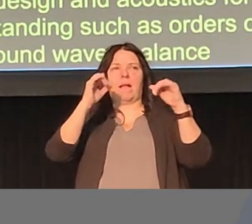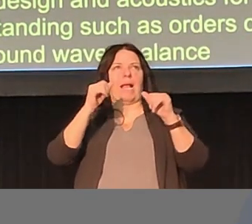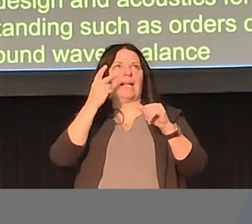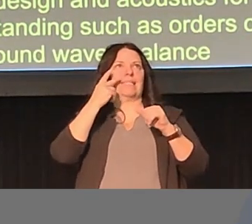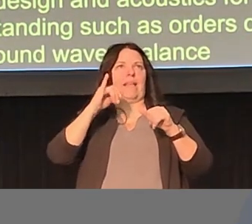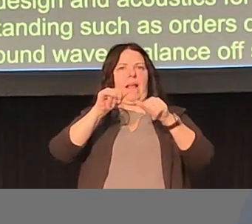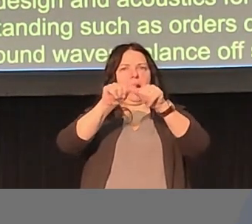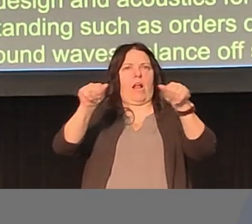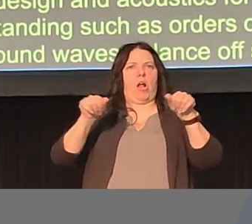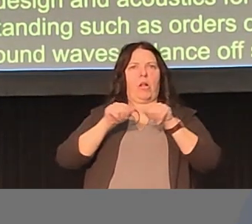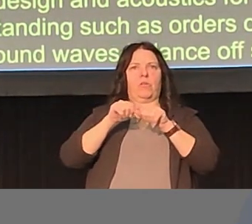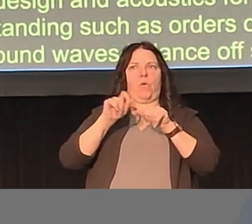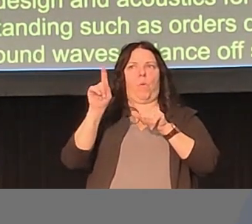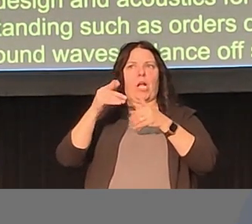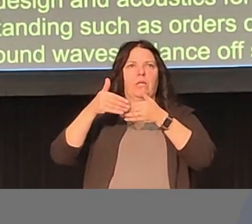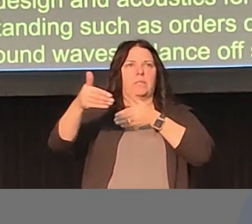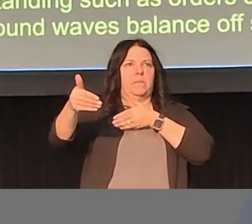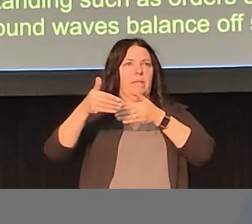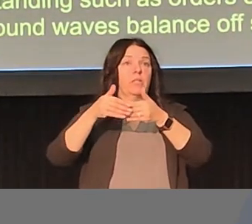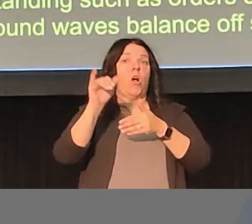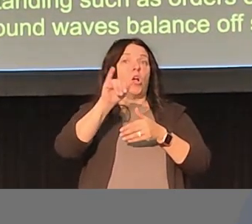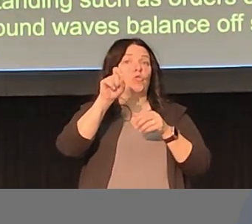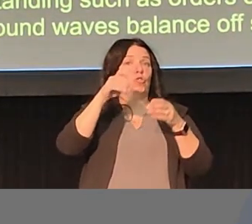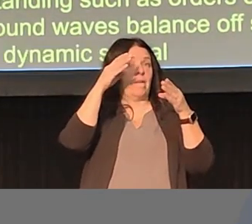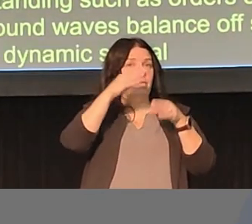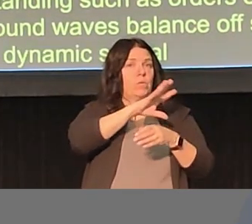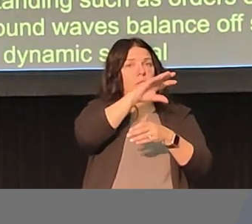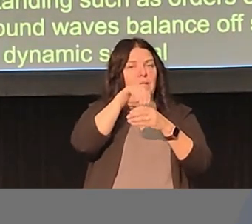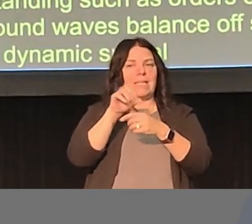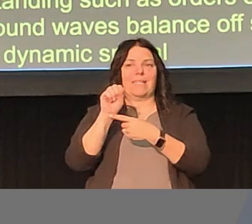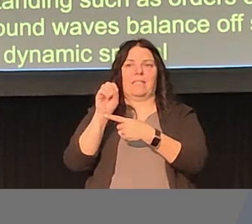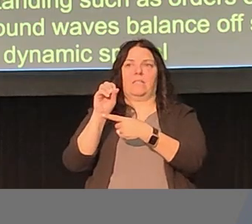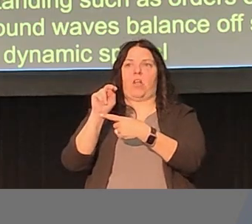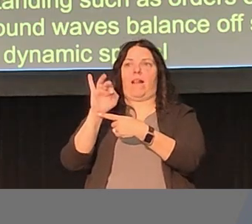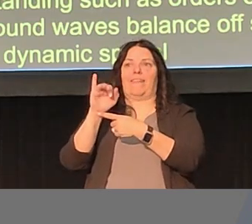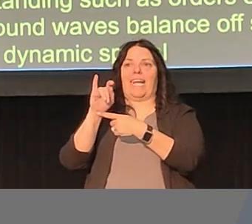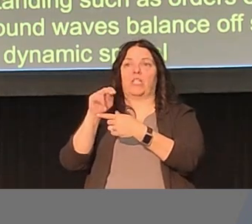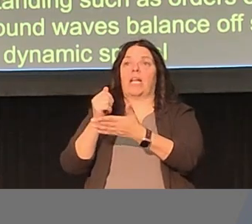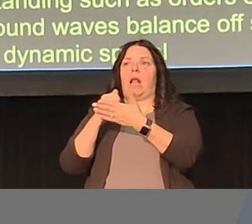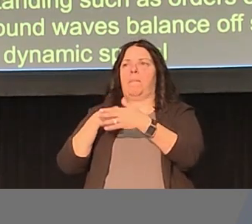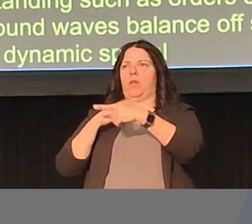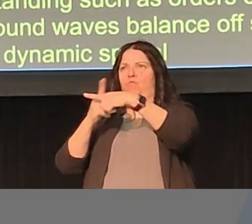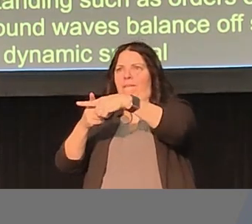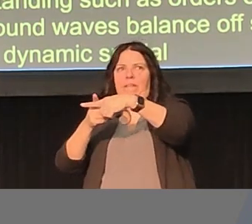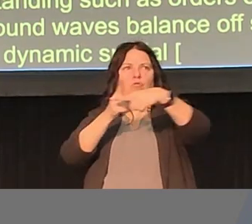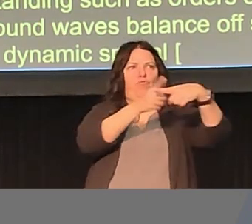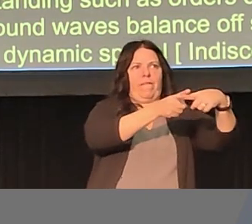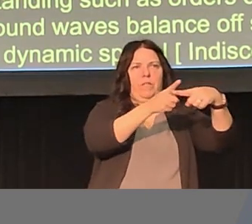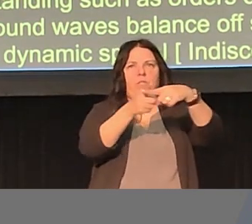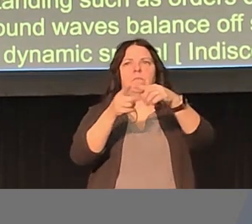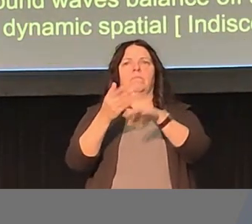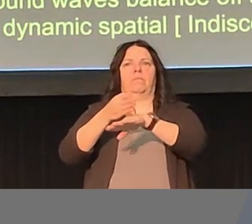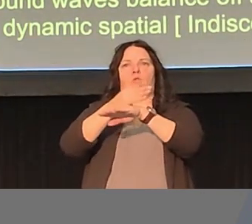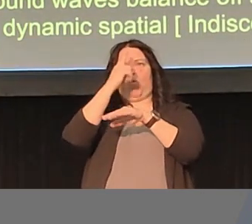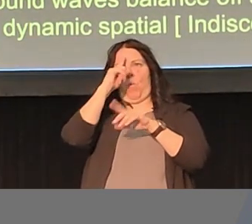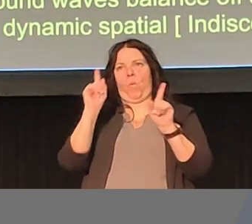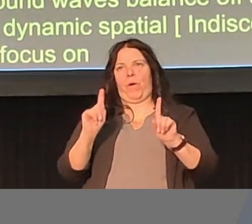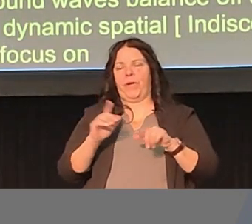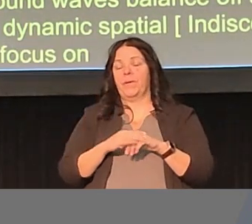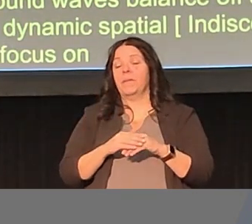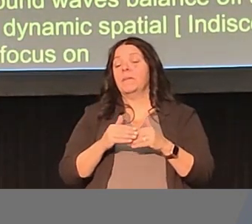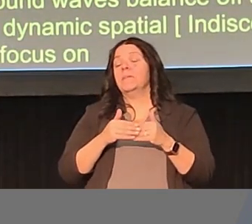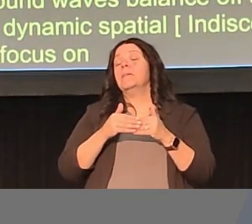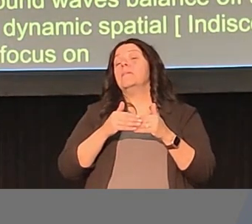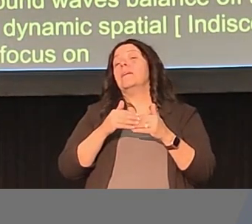audio. It should also focus on incorporating sonification to gain a better point of reference. Lastly, future work